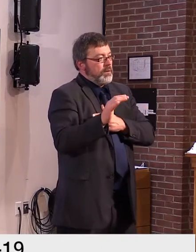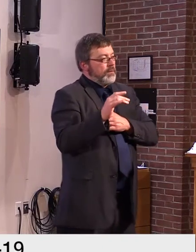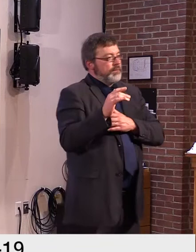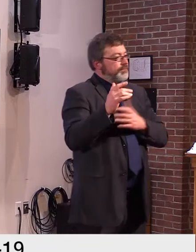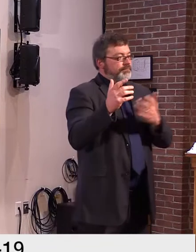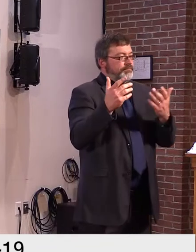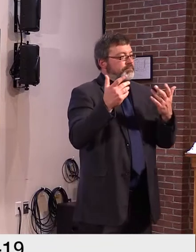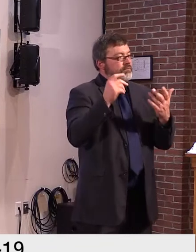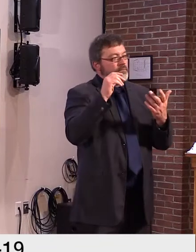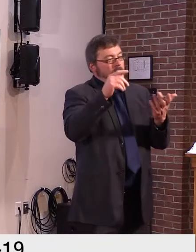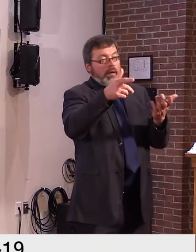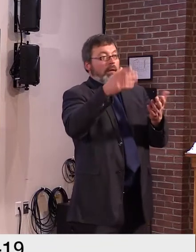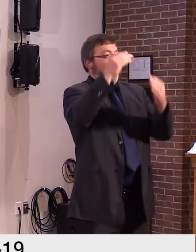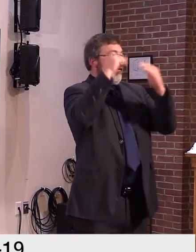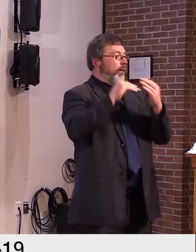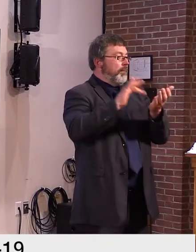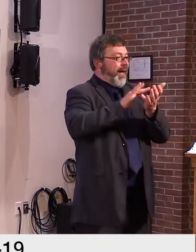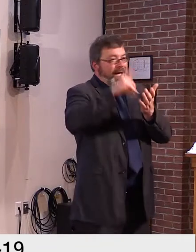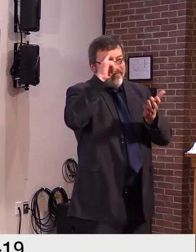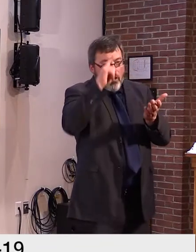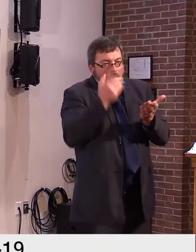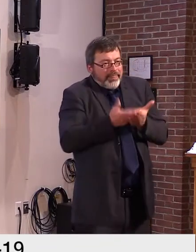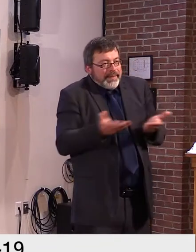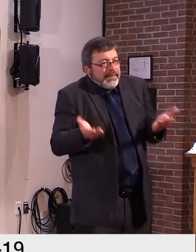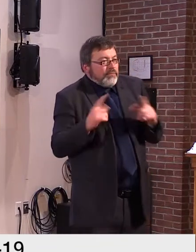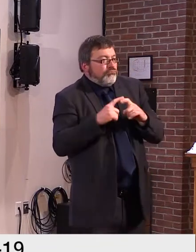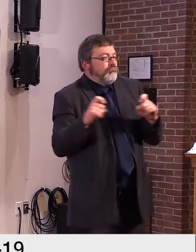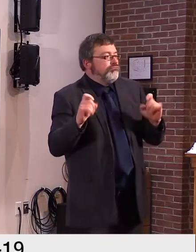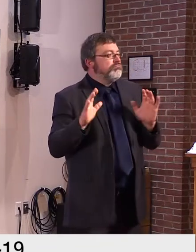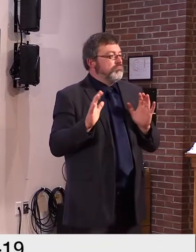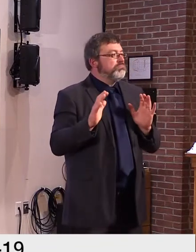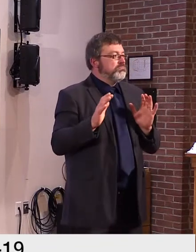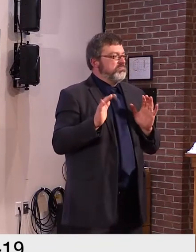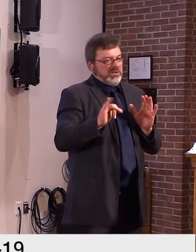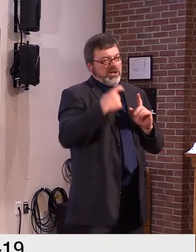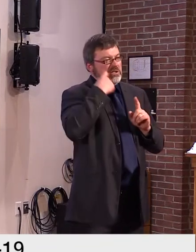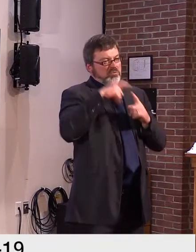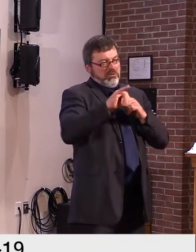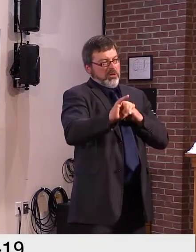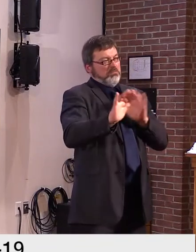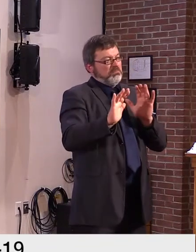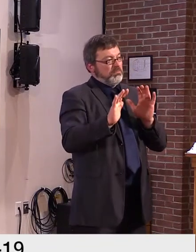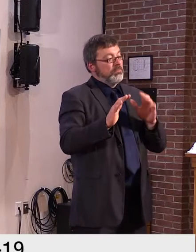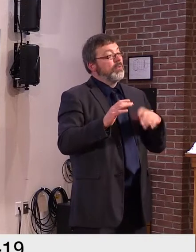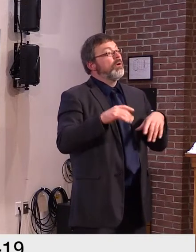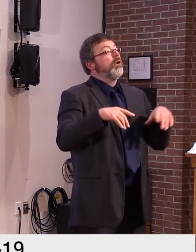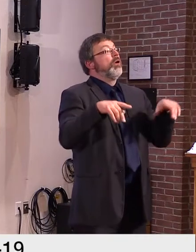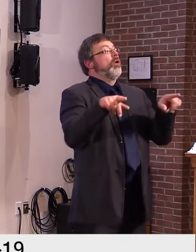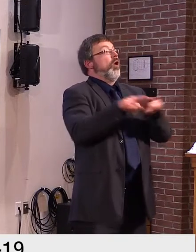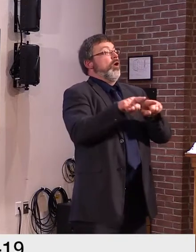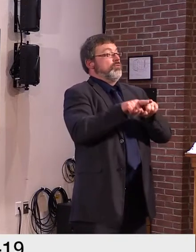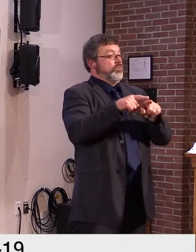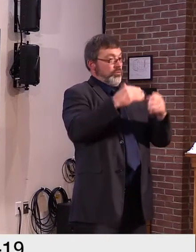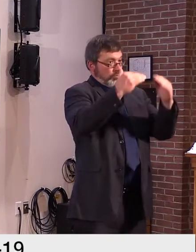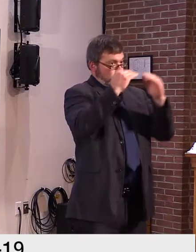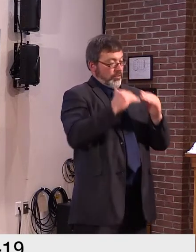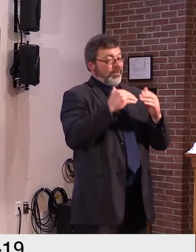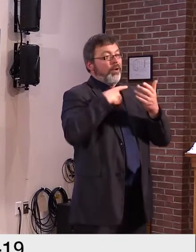with the standards that we have. And some of the programs that we have within